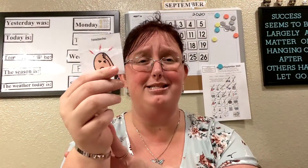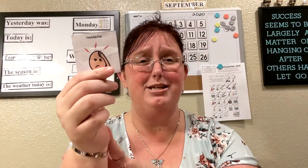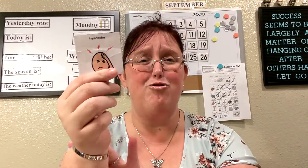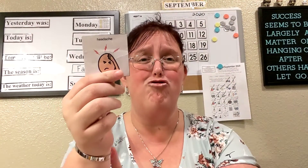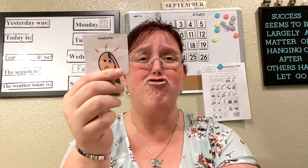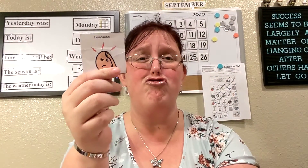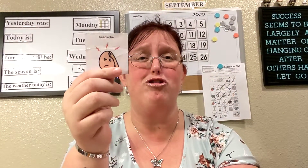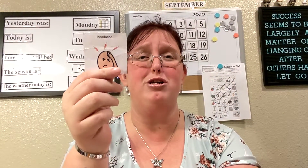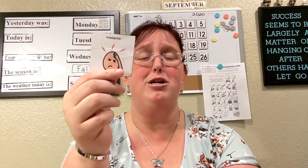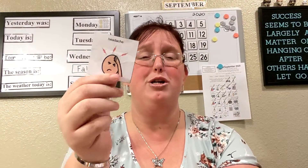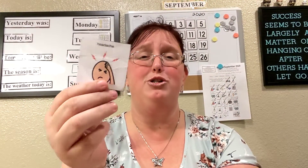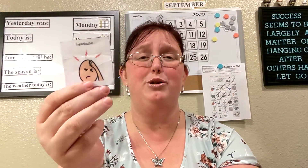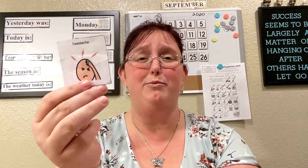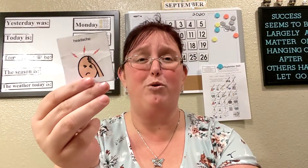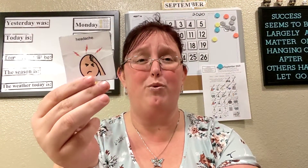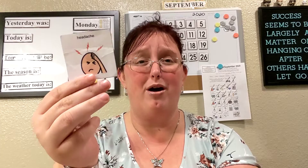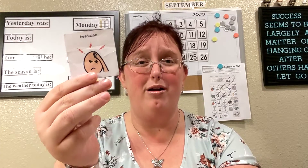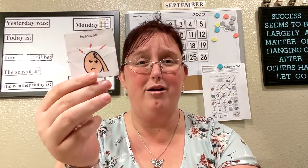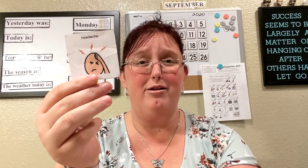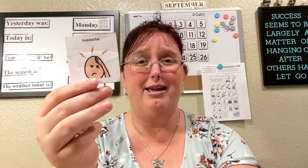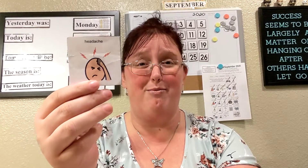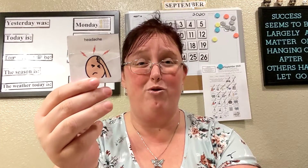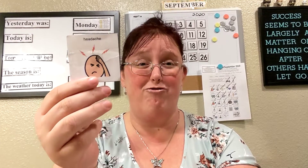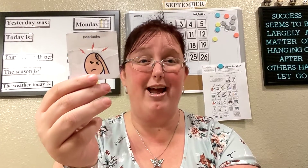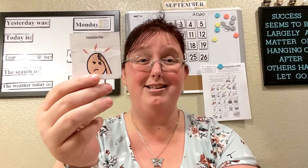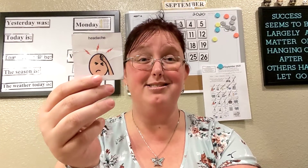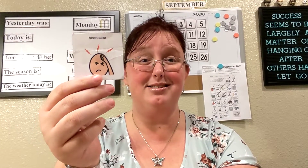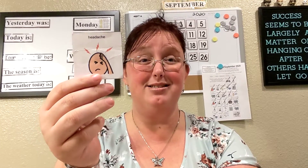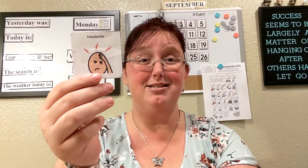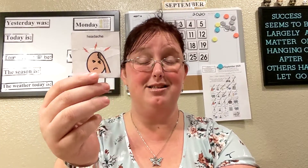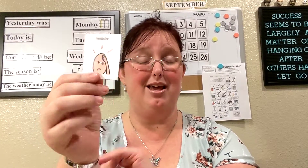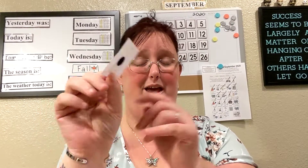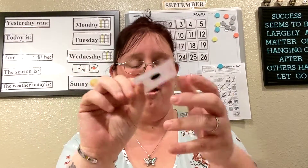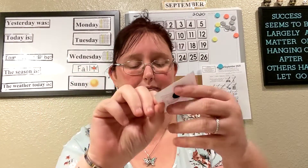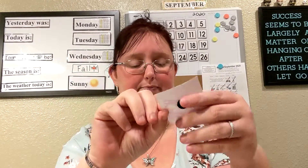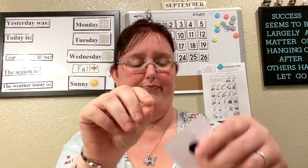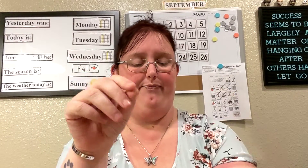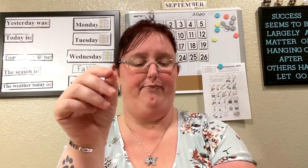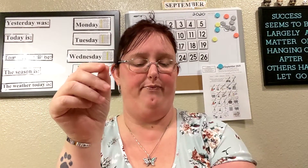medicine or drink more water, get more rest. Yeah.